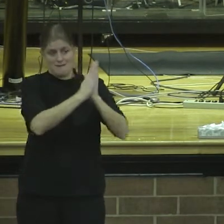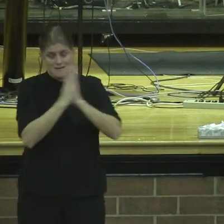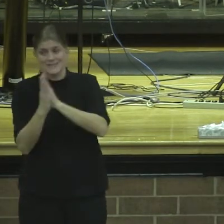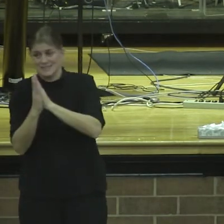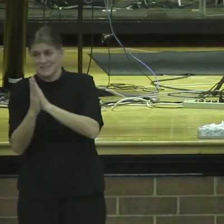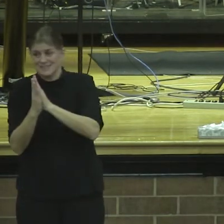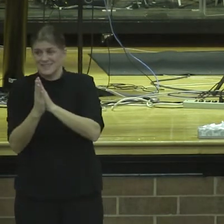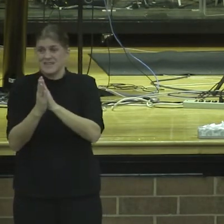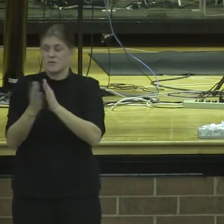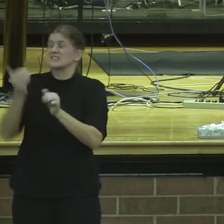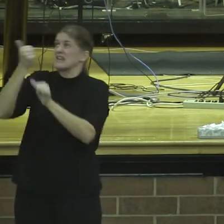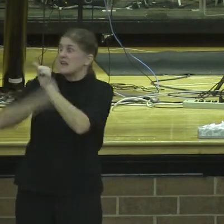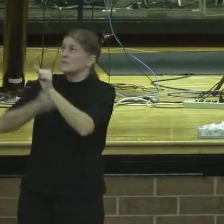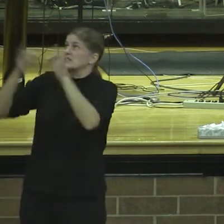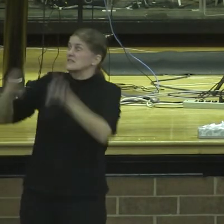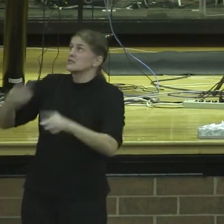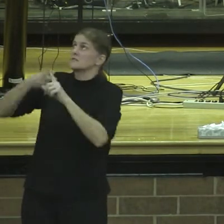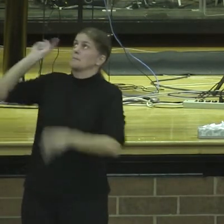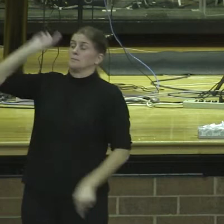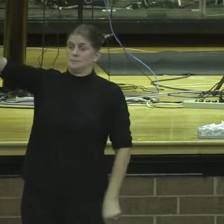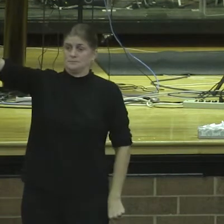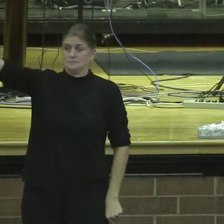every word to come from God and to have God lead the way.